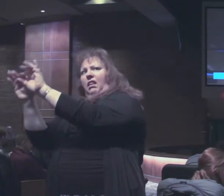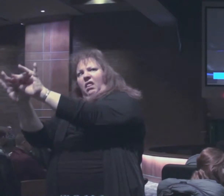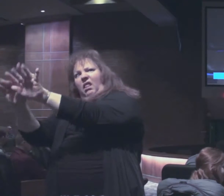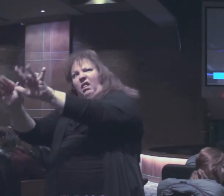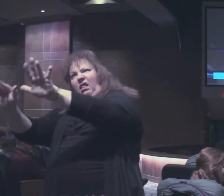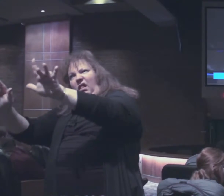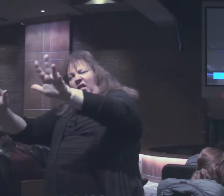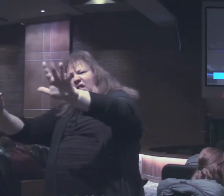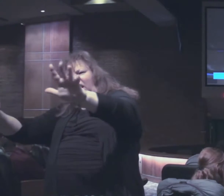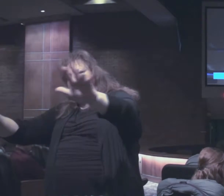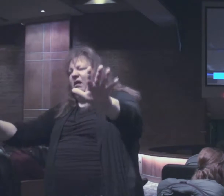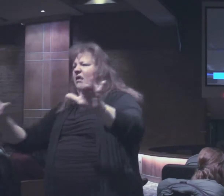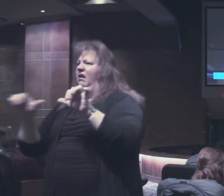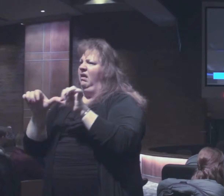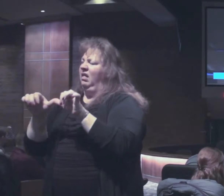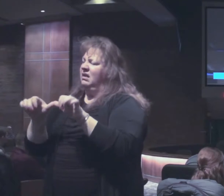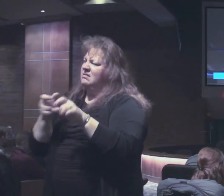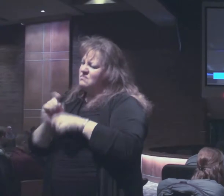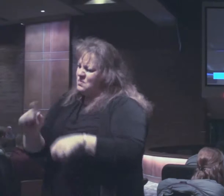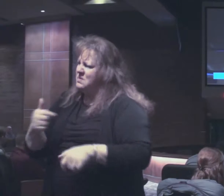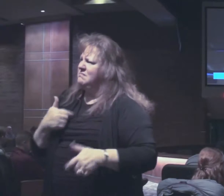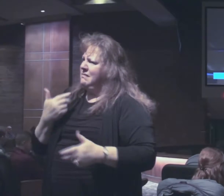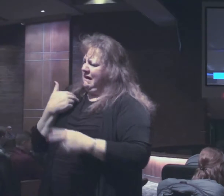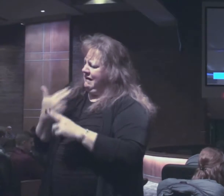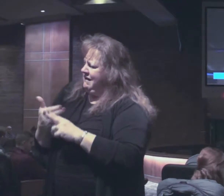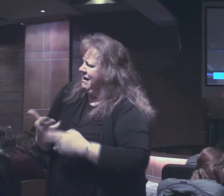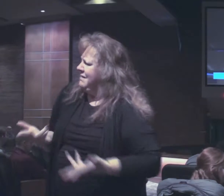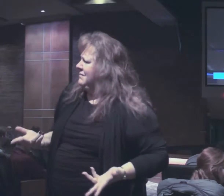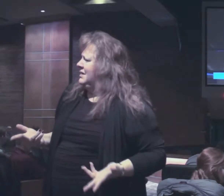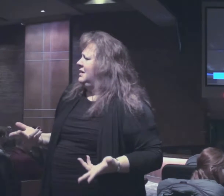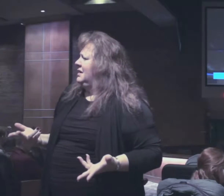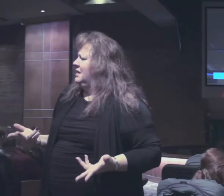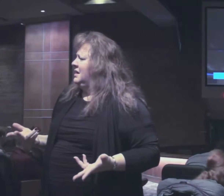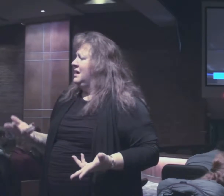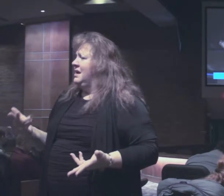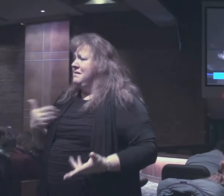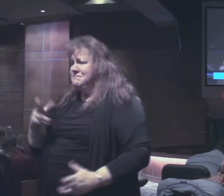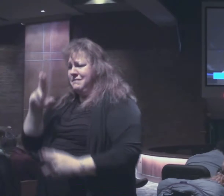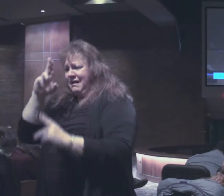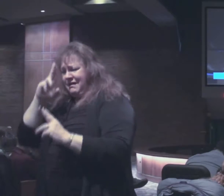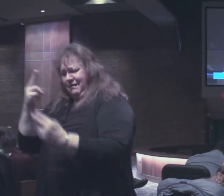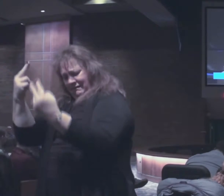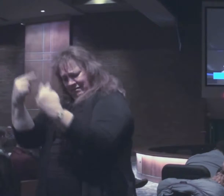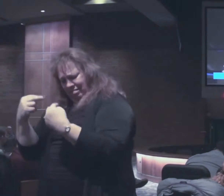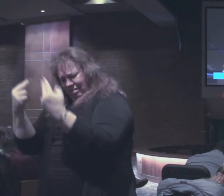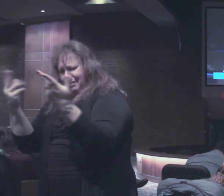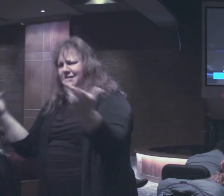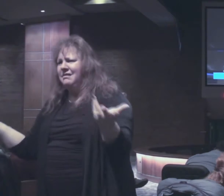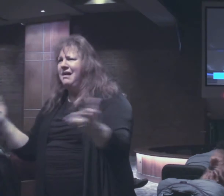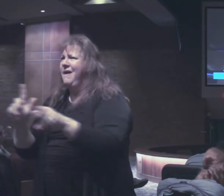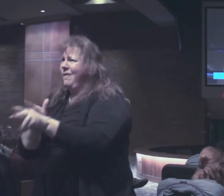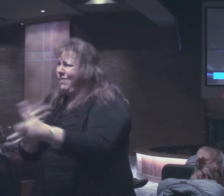They persist in trying to ruin his reputation. How long will my honor become a reproach?